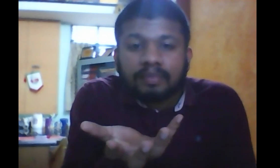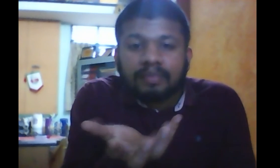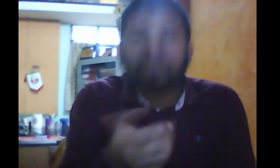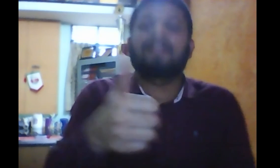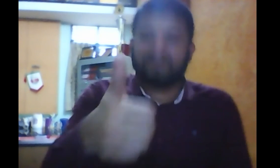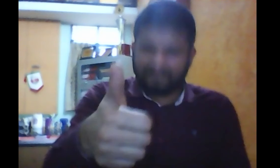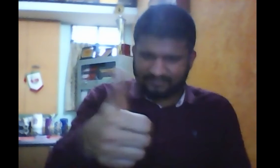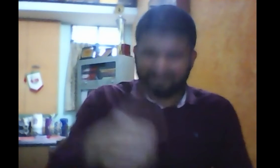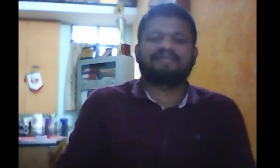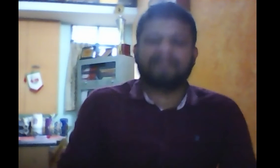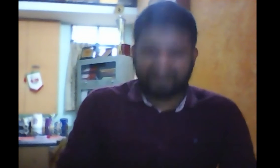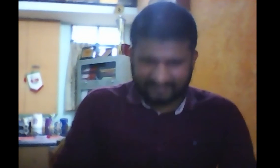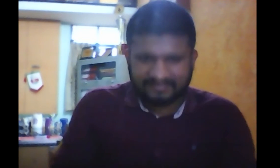Right. Good.